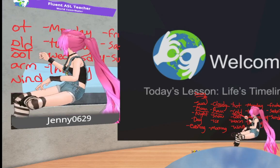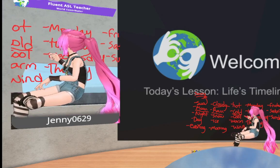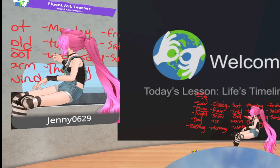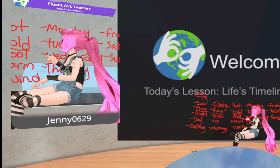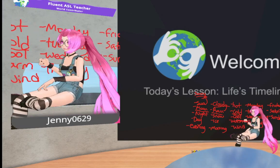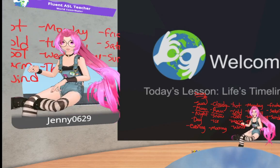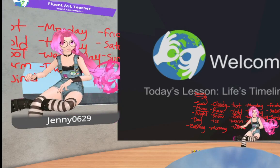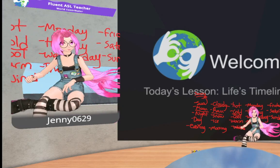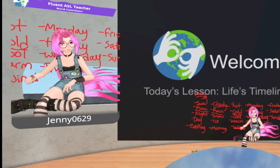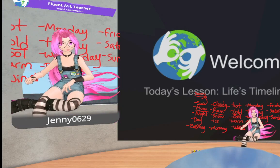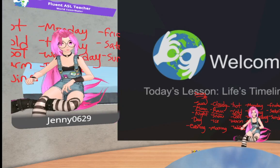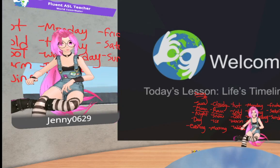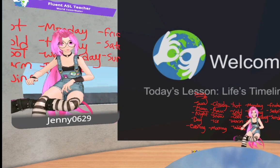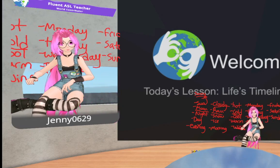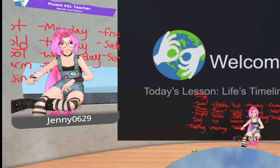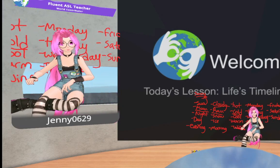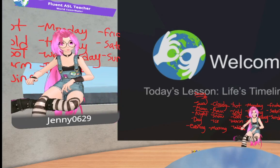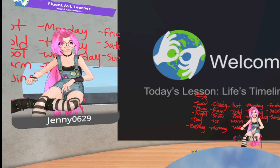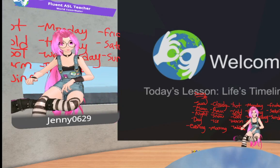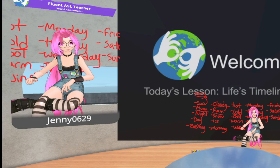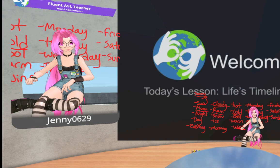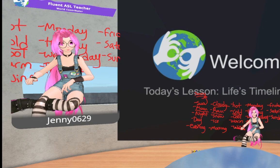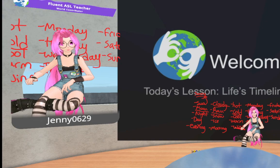It's cold.